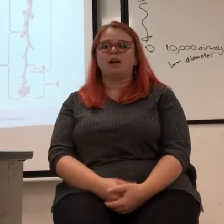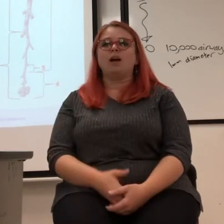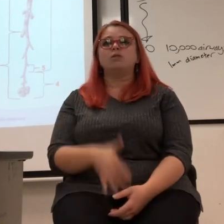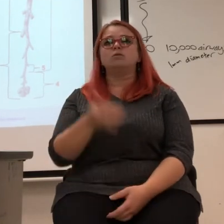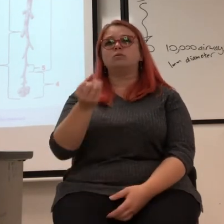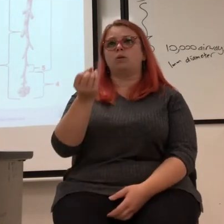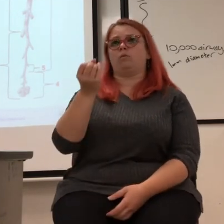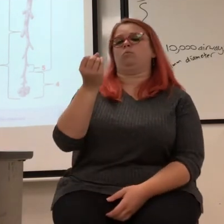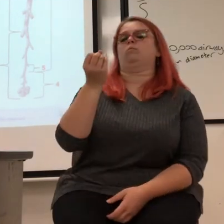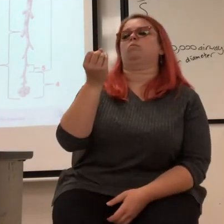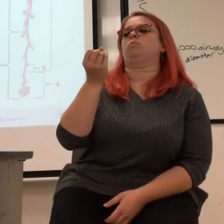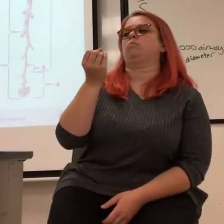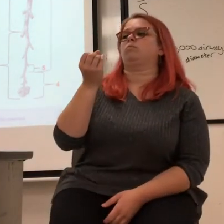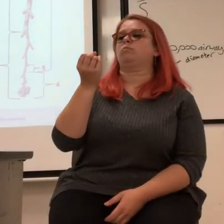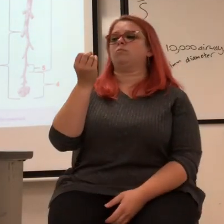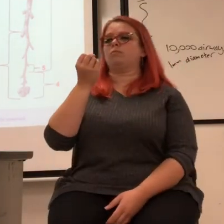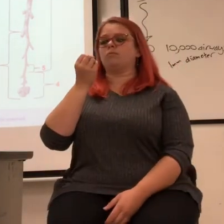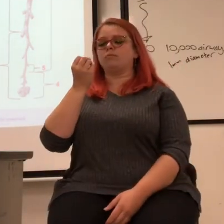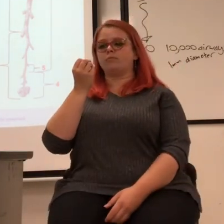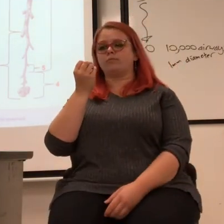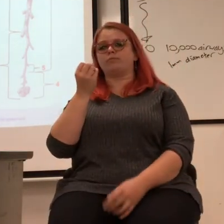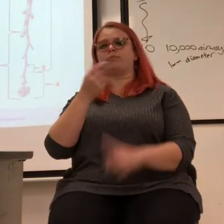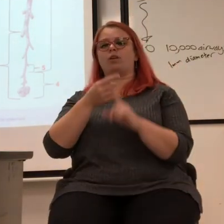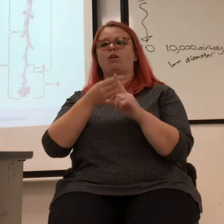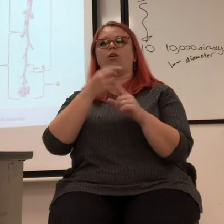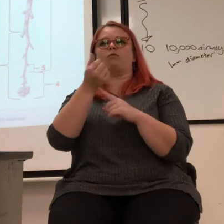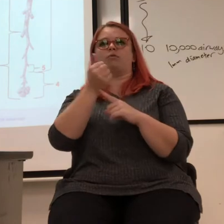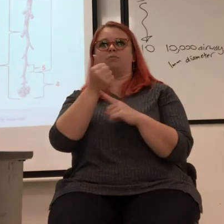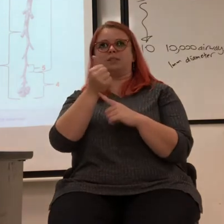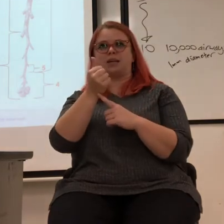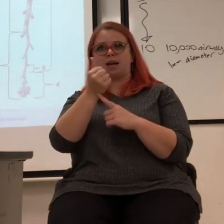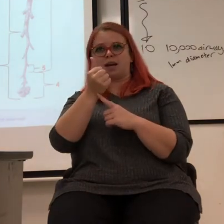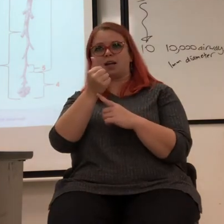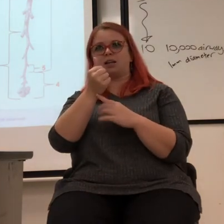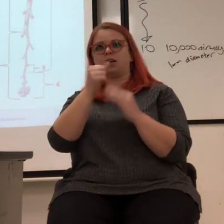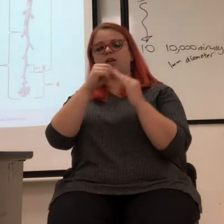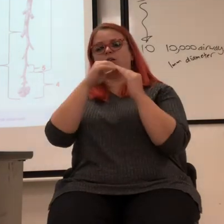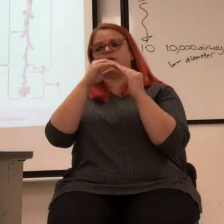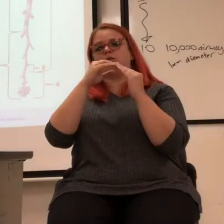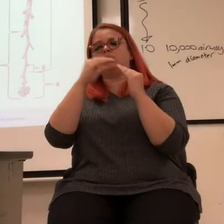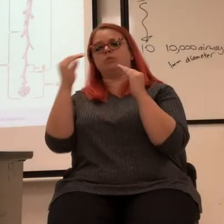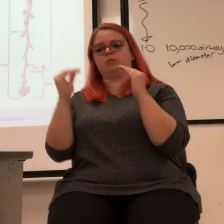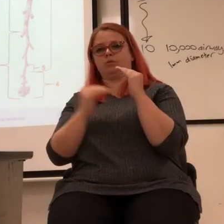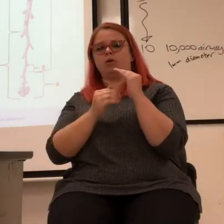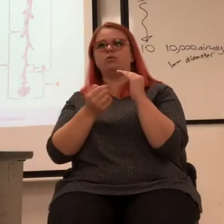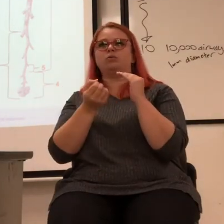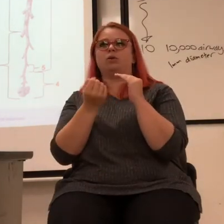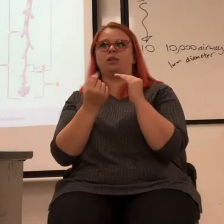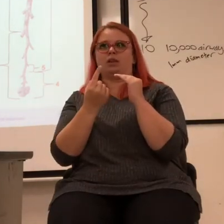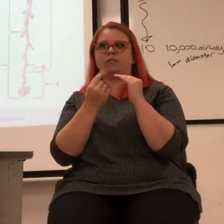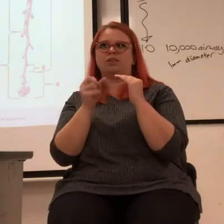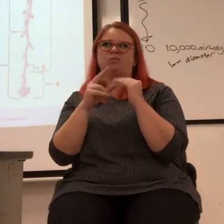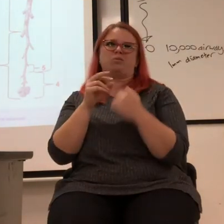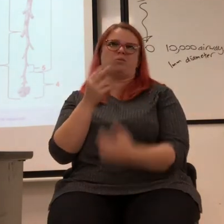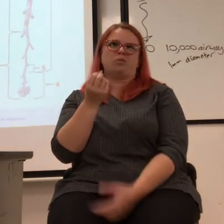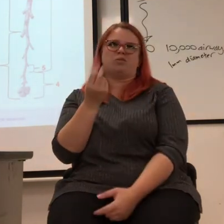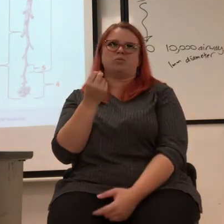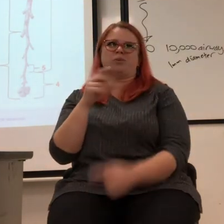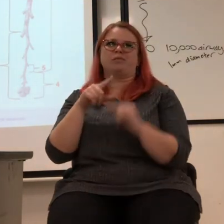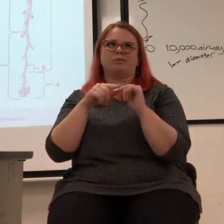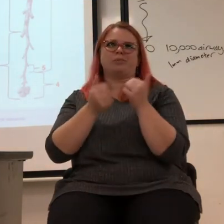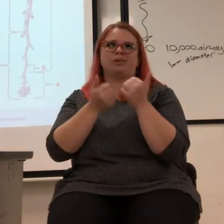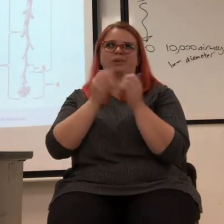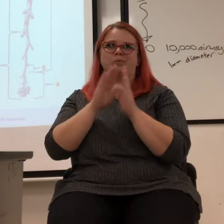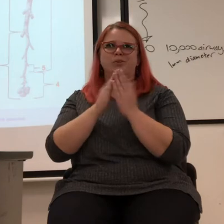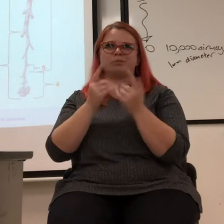Okay, so you go from 10 to 11 or 12, depending on which book you